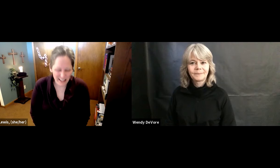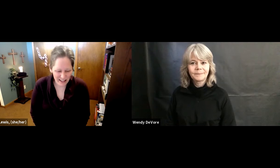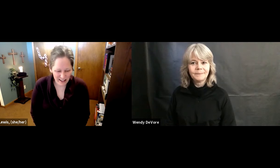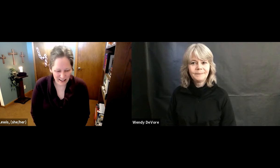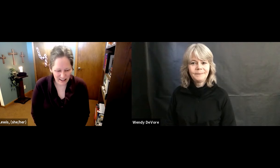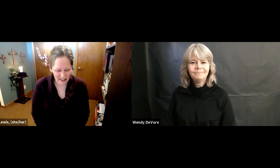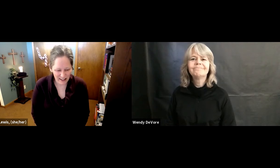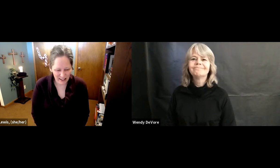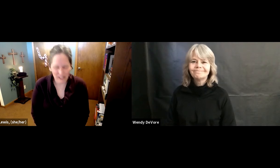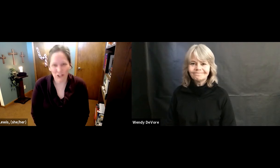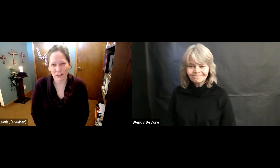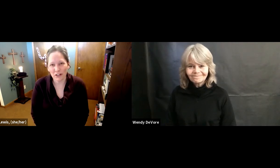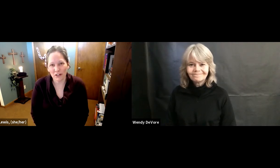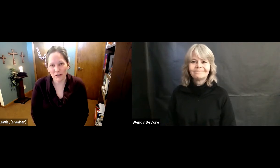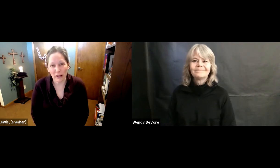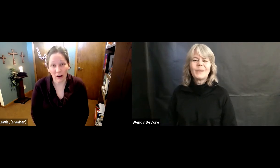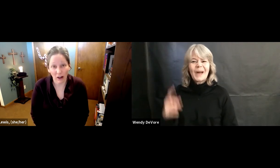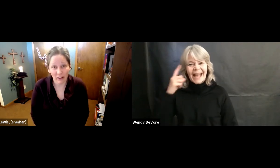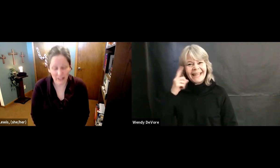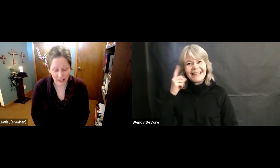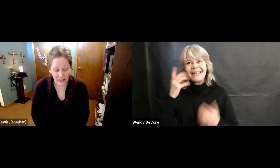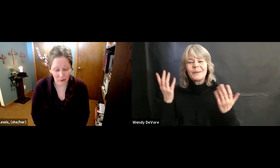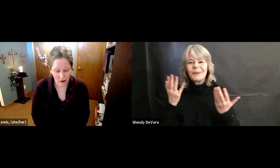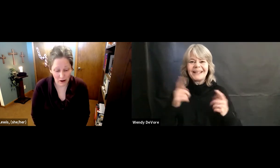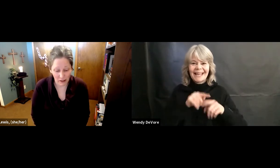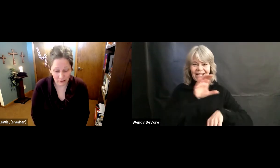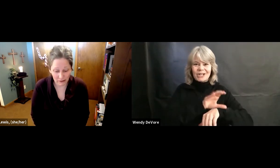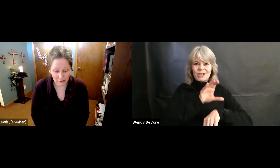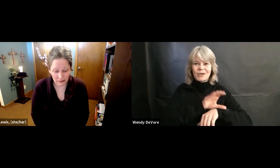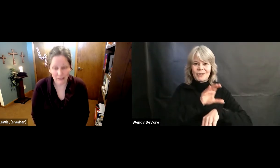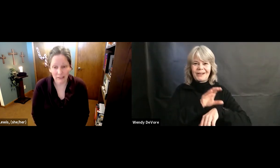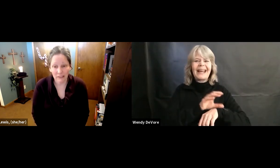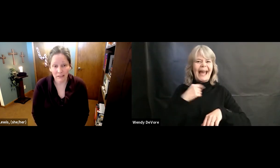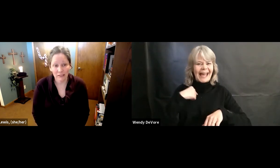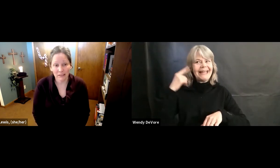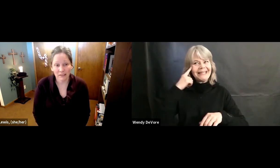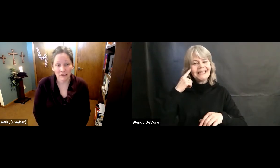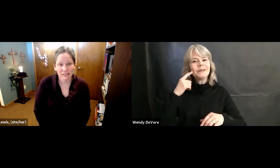I think in church, we often get it wrong.